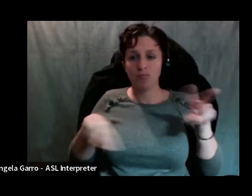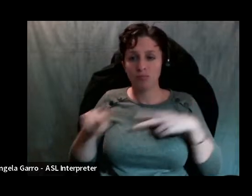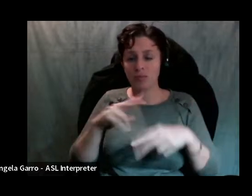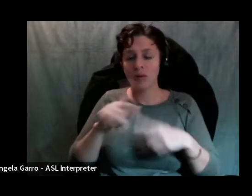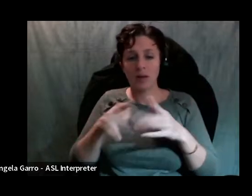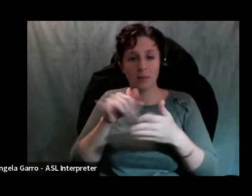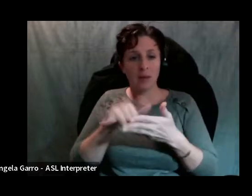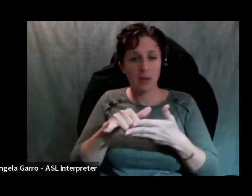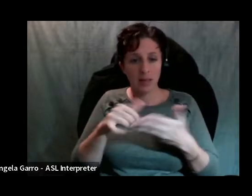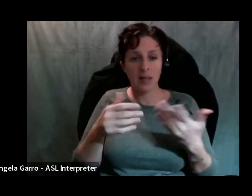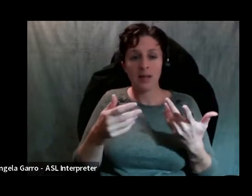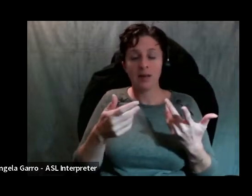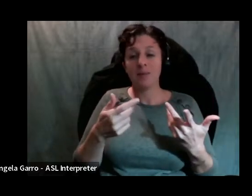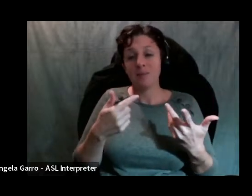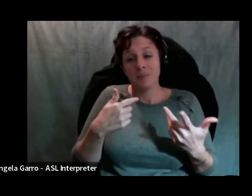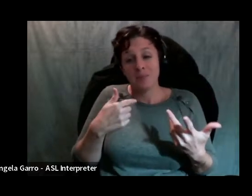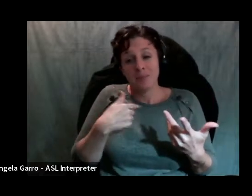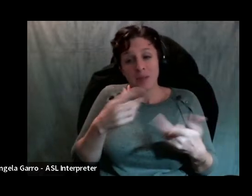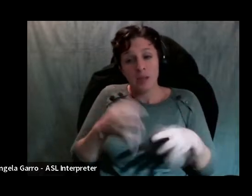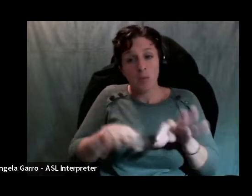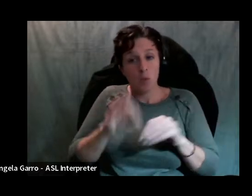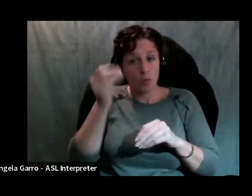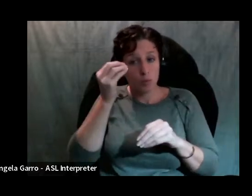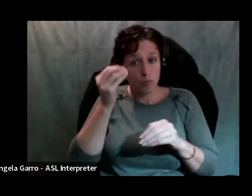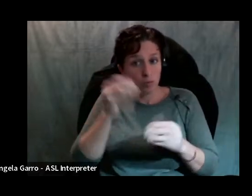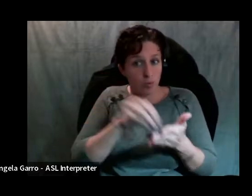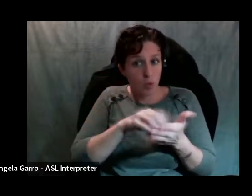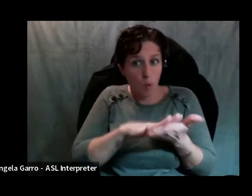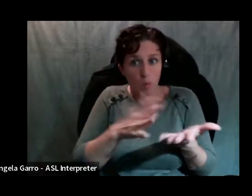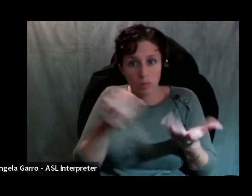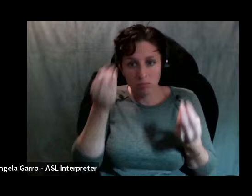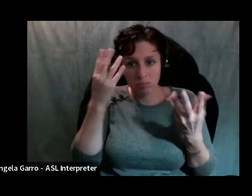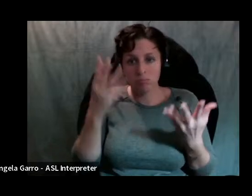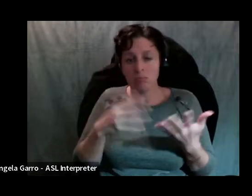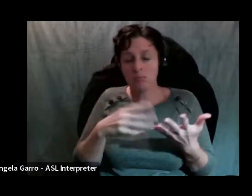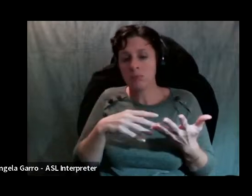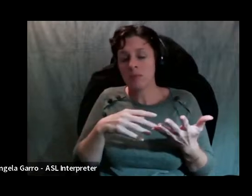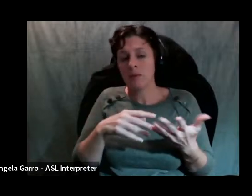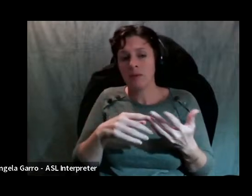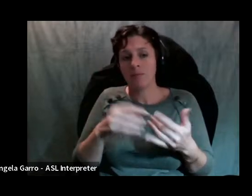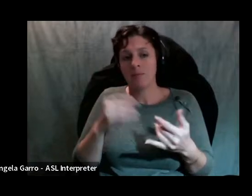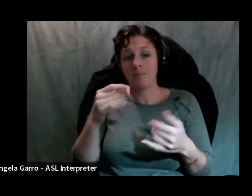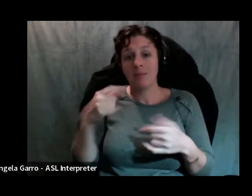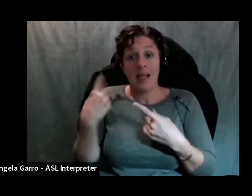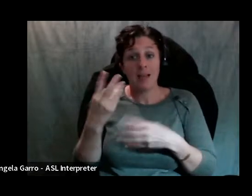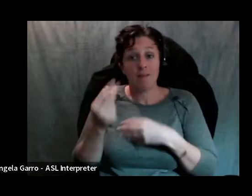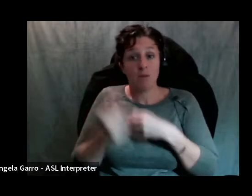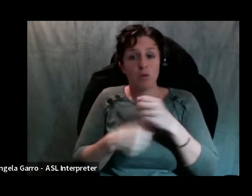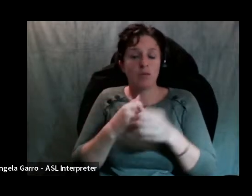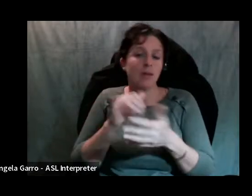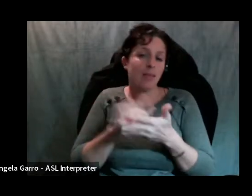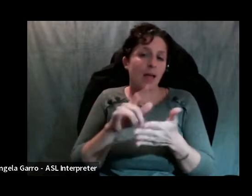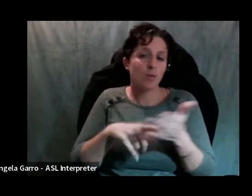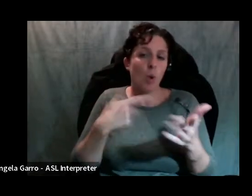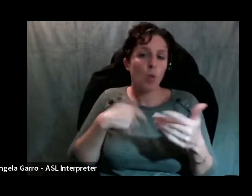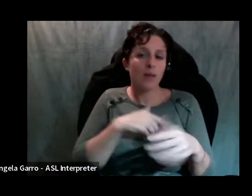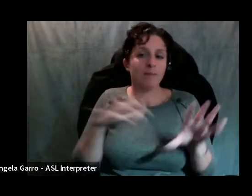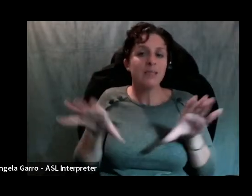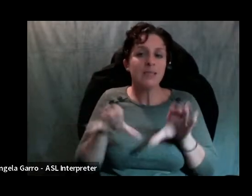that. I think it's important to note that over the last couple of years, that is what we've done in terms